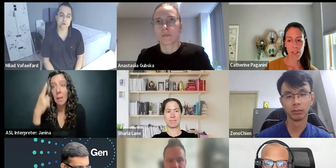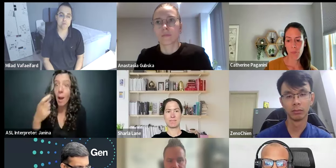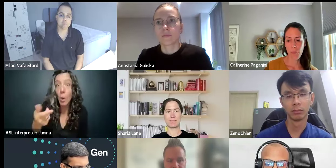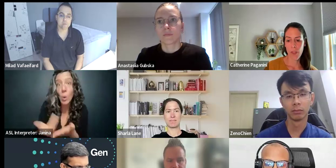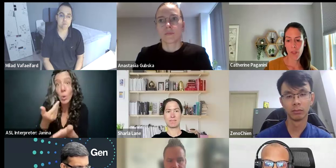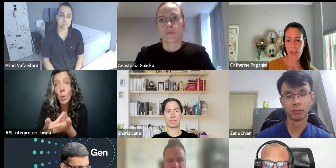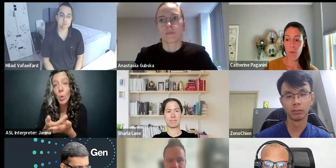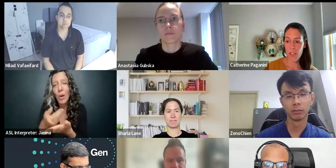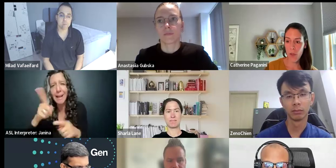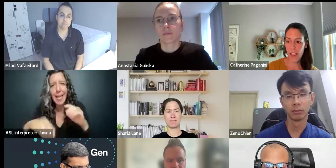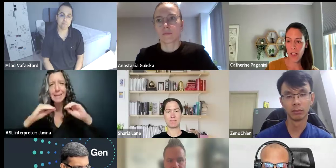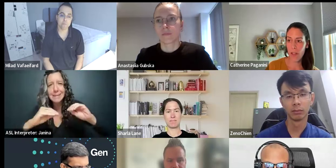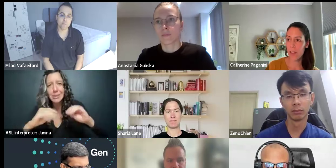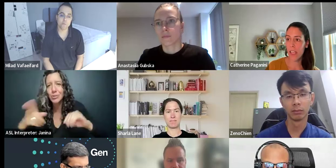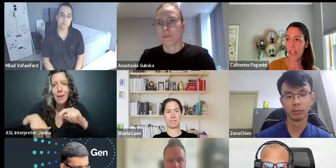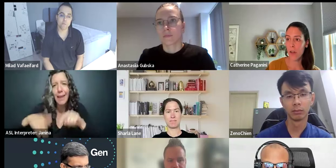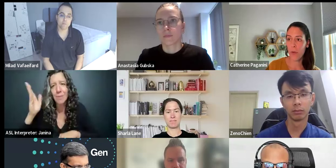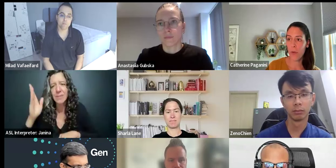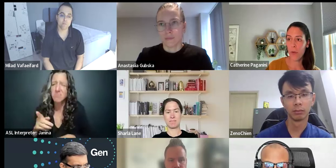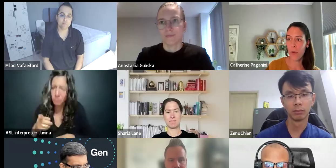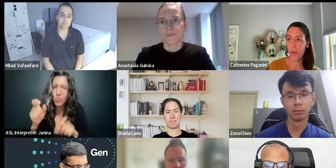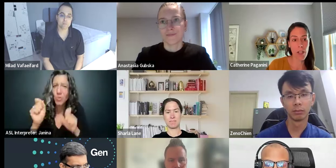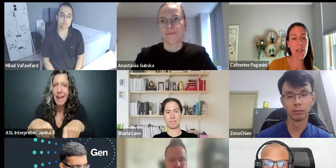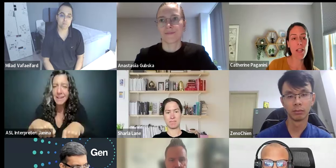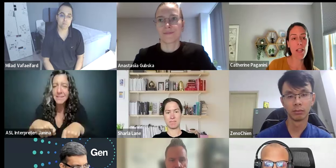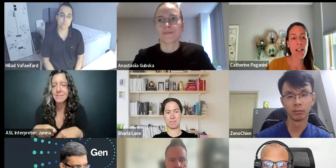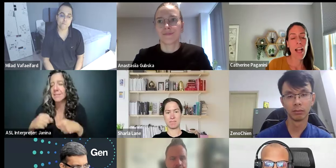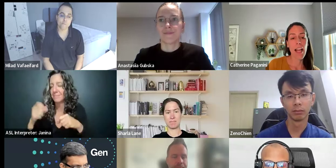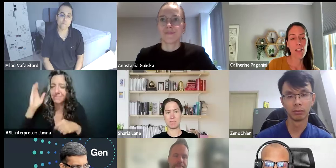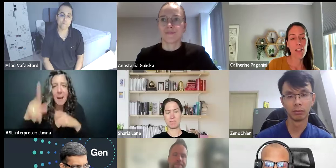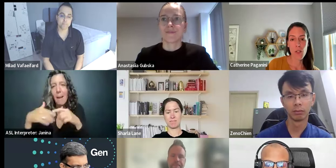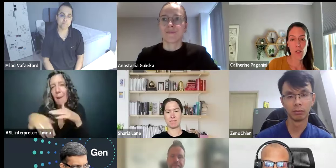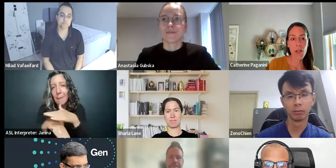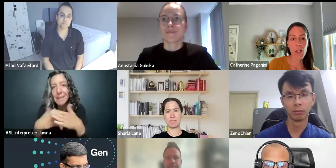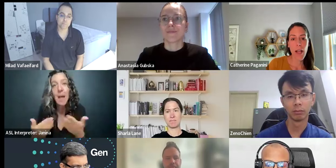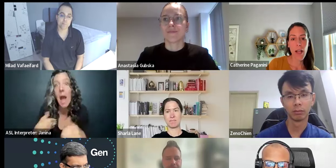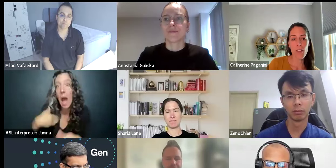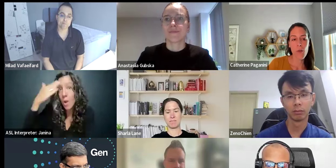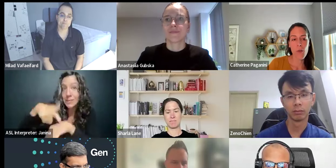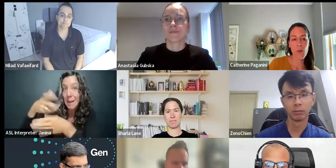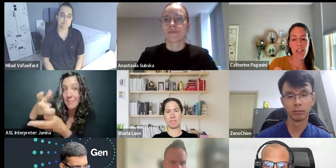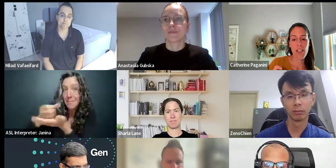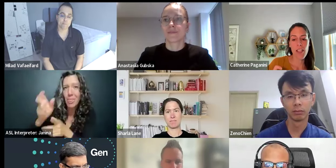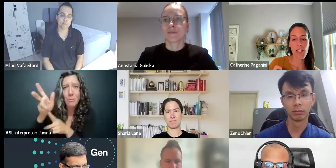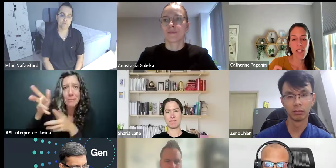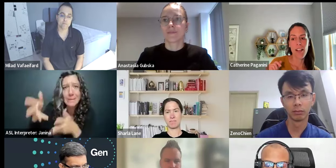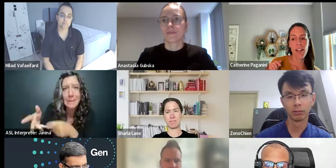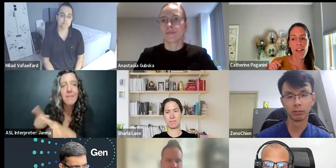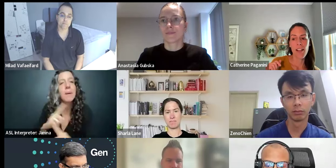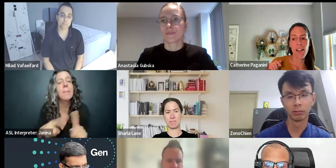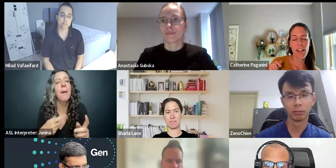expert. So that was the one thing that I wanted to say. And I know we have only 3 minutes. I do want to come back to